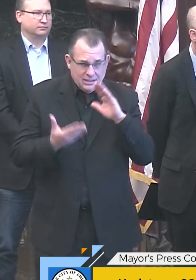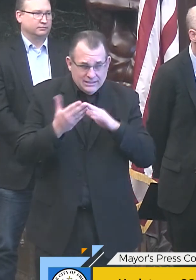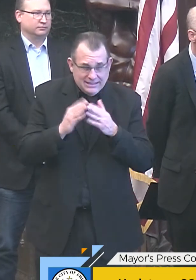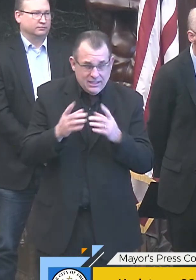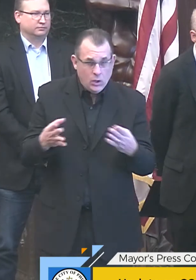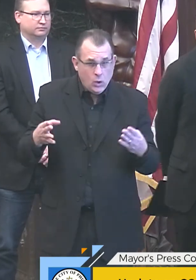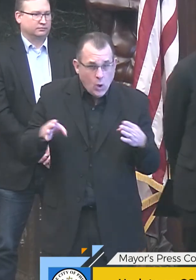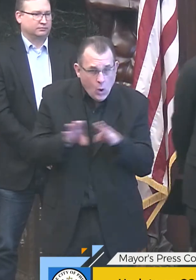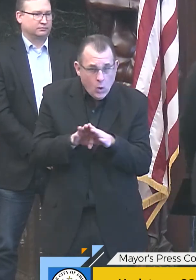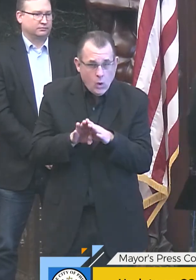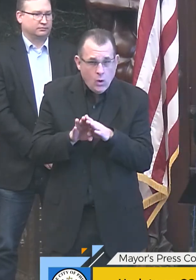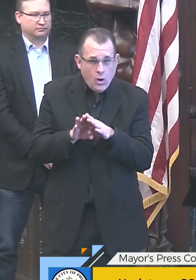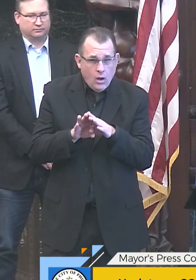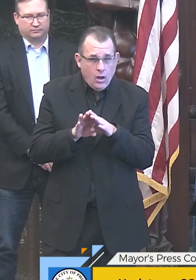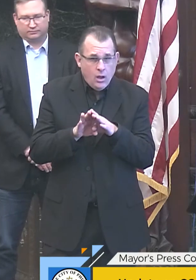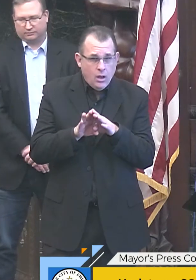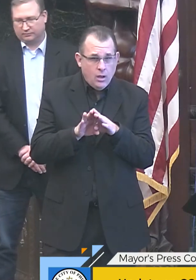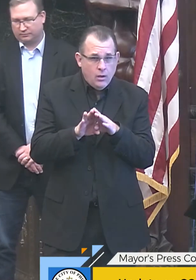for patients?